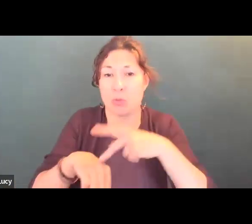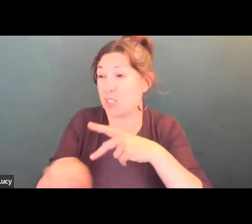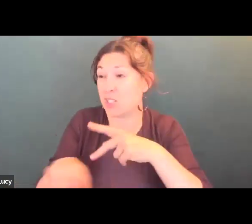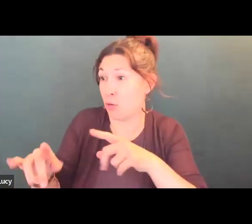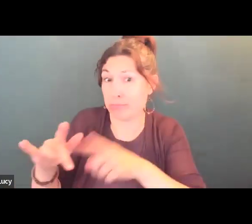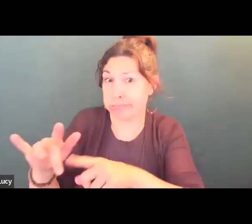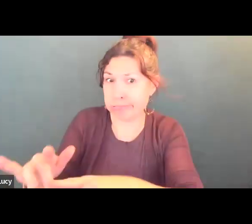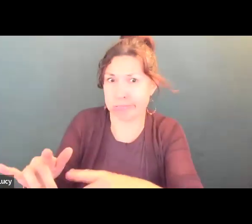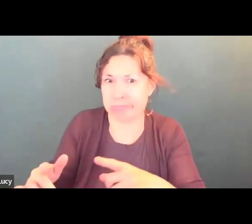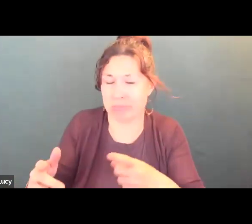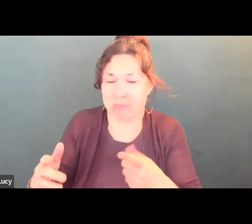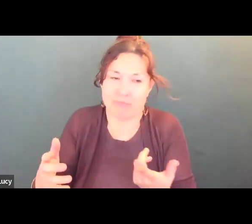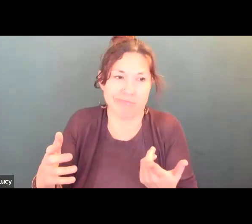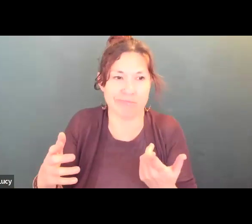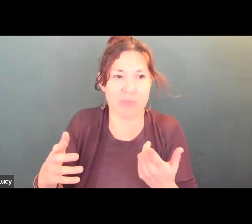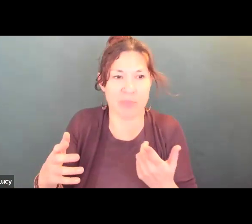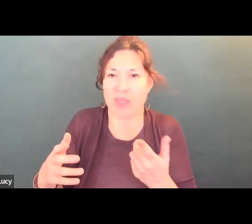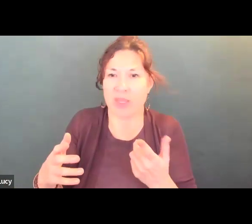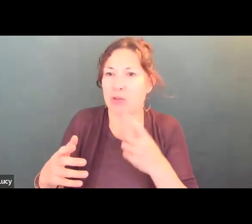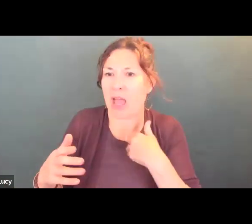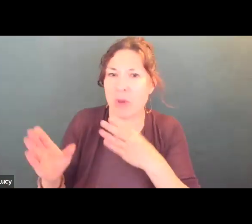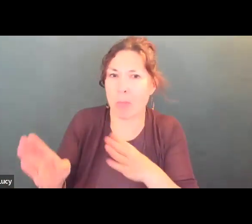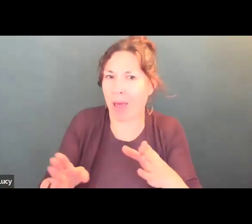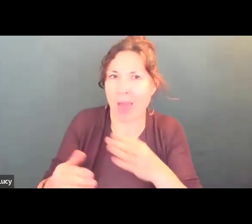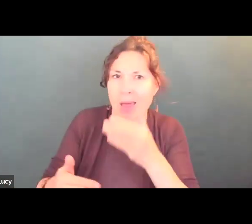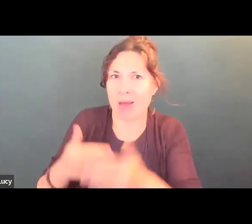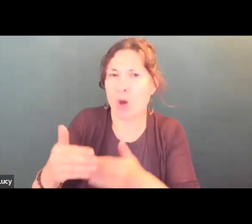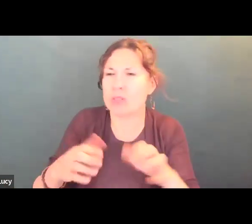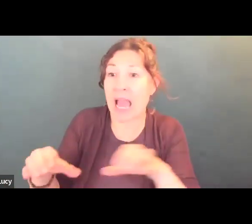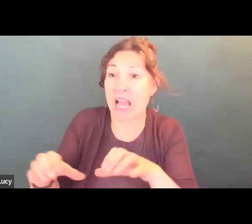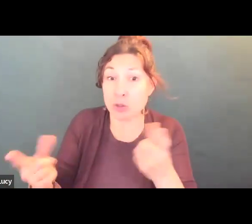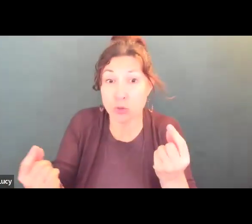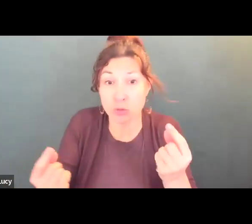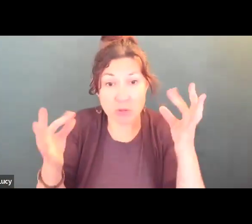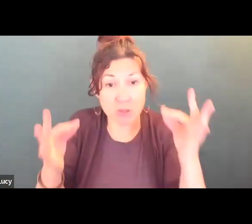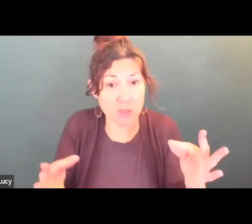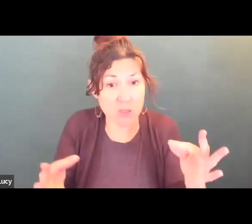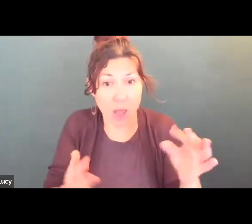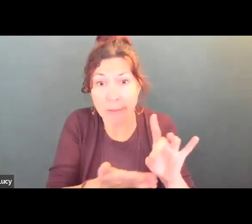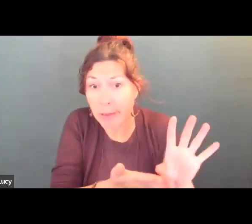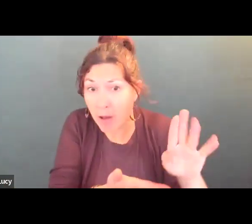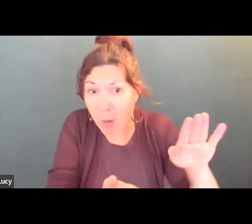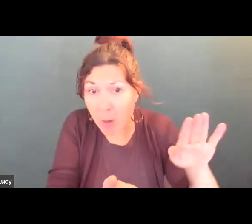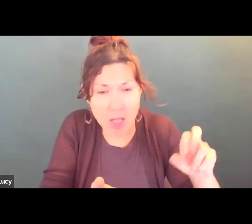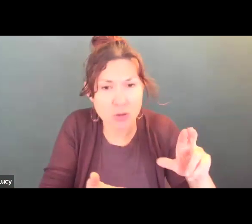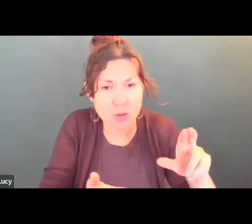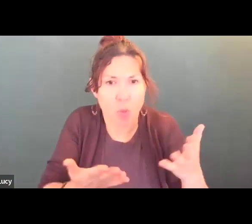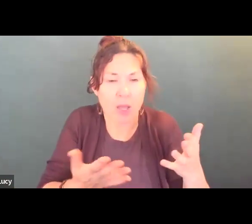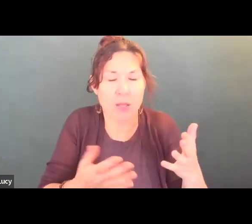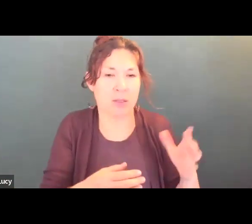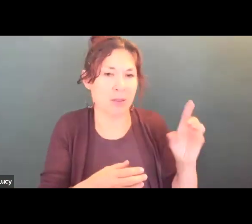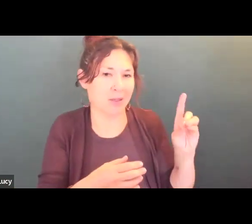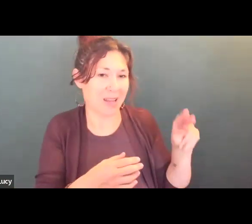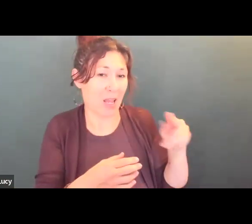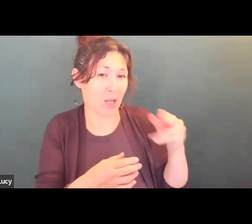many days and there's like a course of action that you take. What happens there for the sort of routing? It's a fantastic question. It's